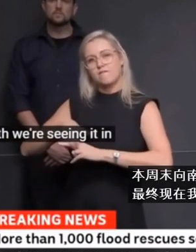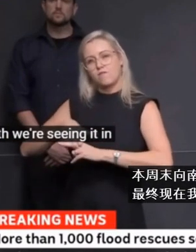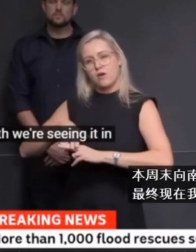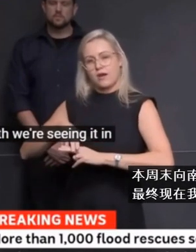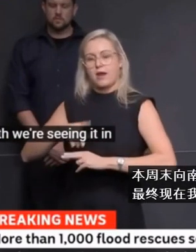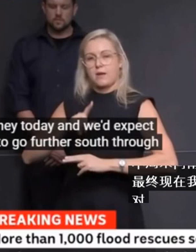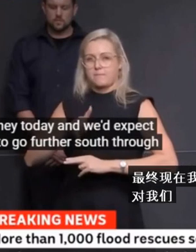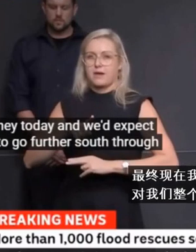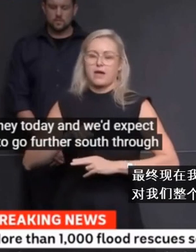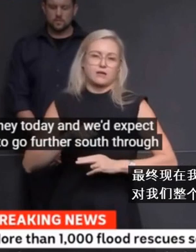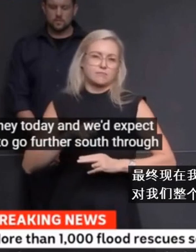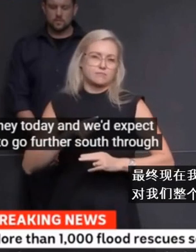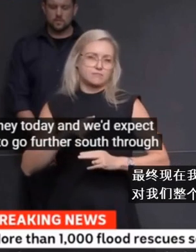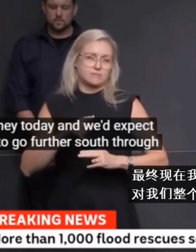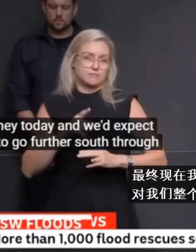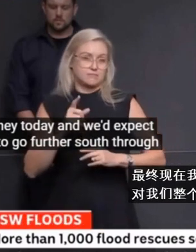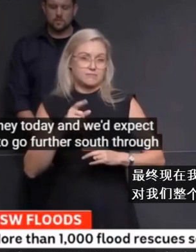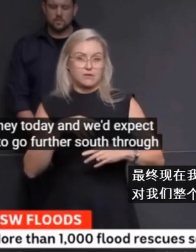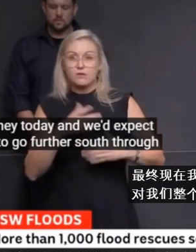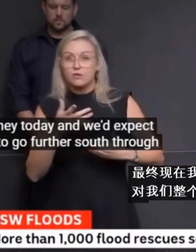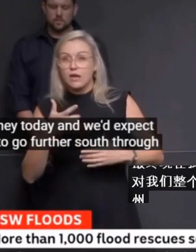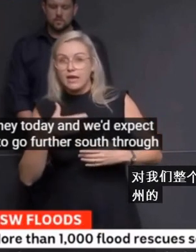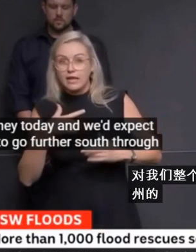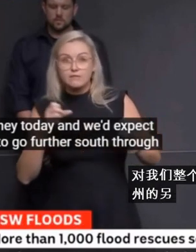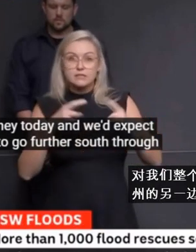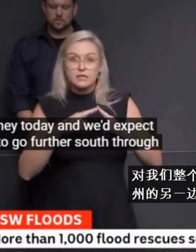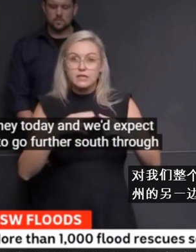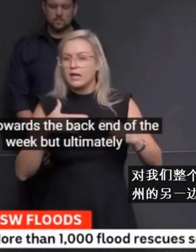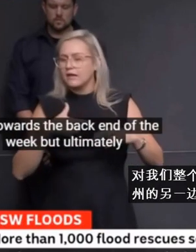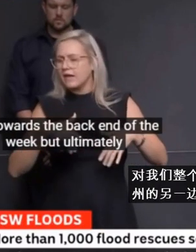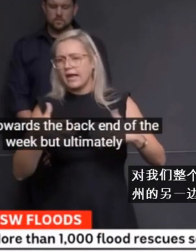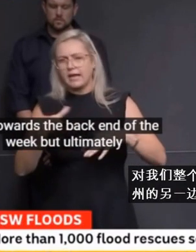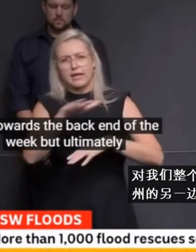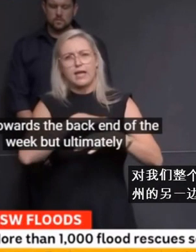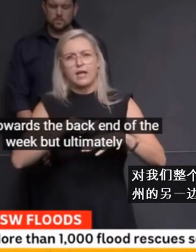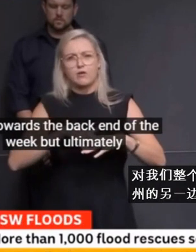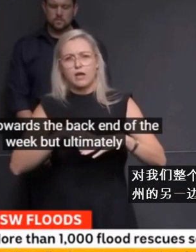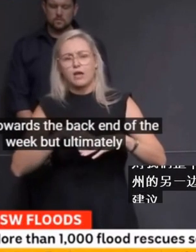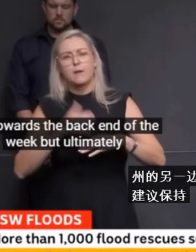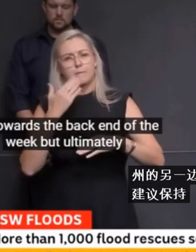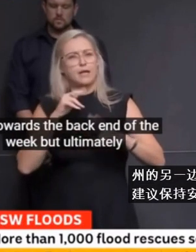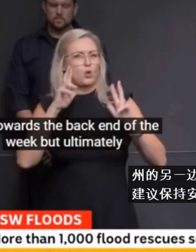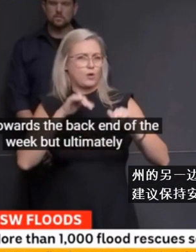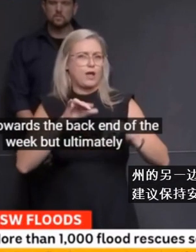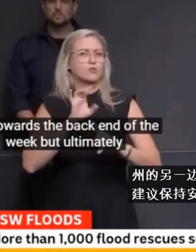right now, we say to people right across our city, right across our state, look after yourself,